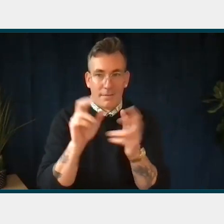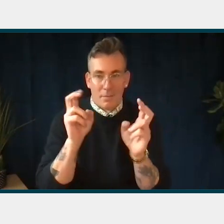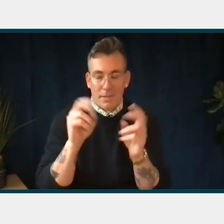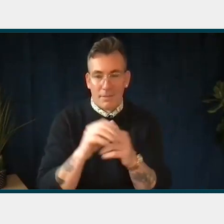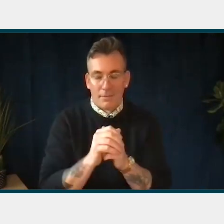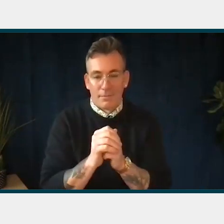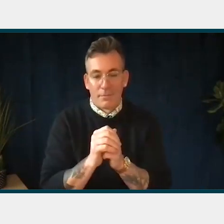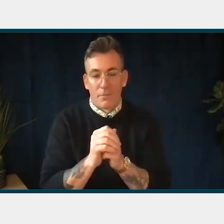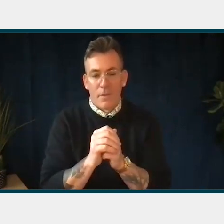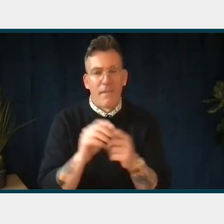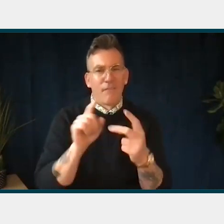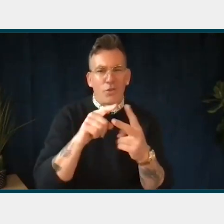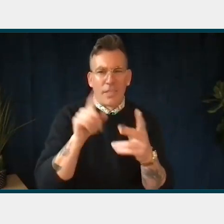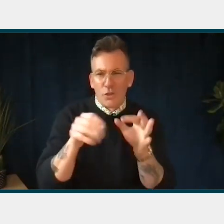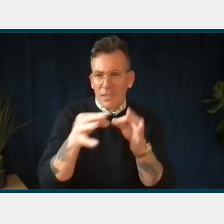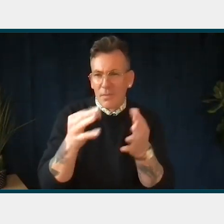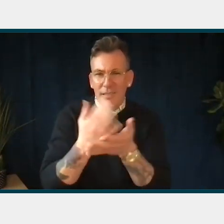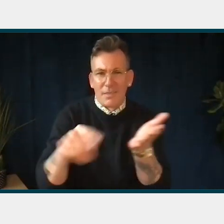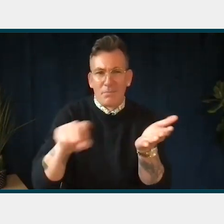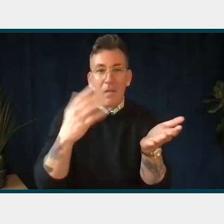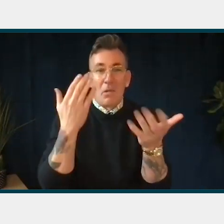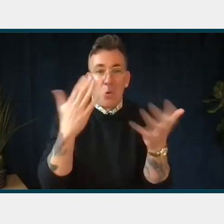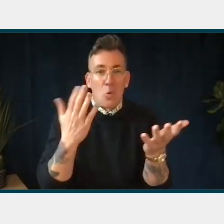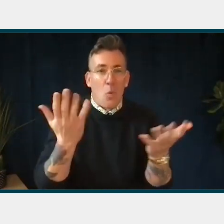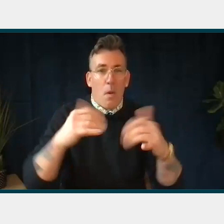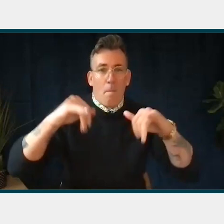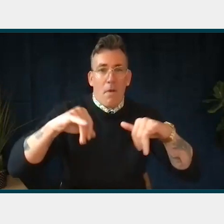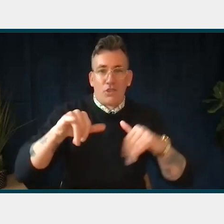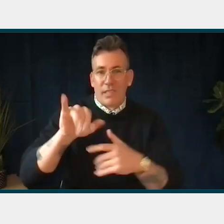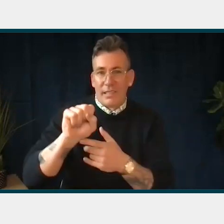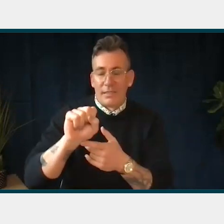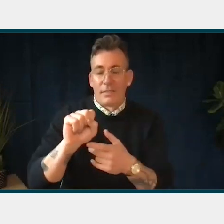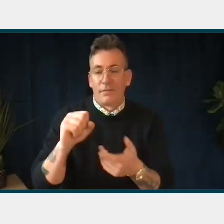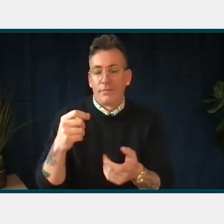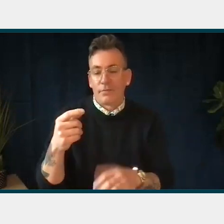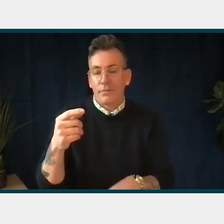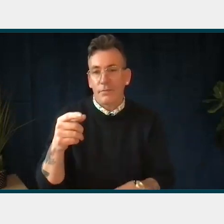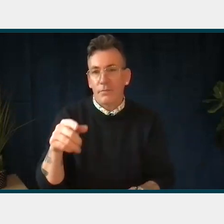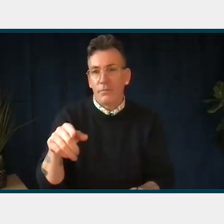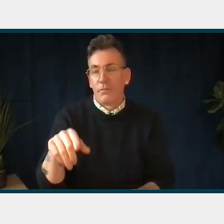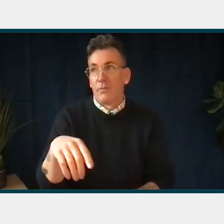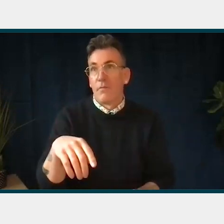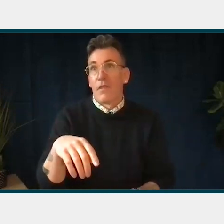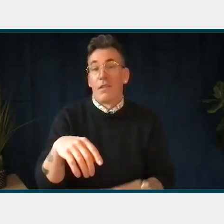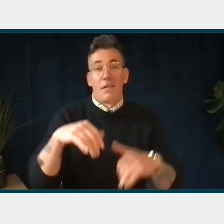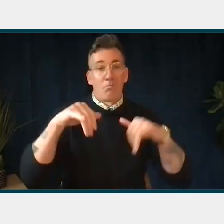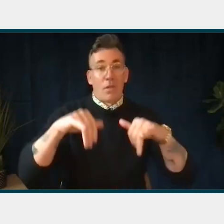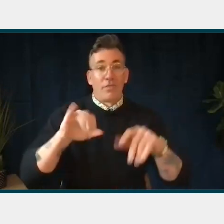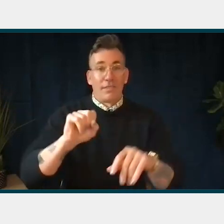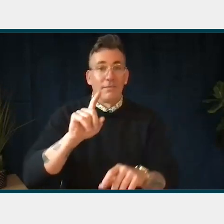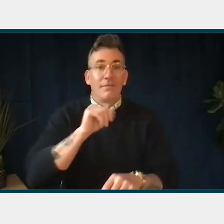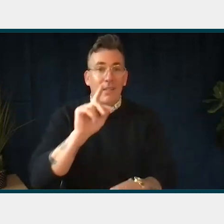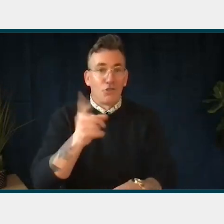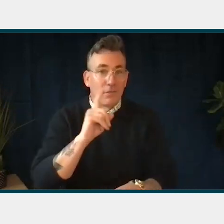So I have two separate thoughts about that topic. So first, I don't know if folks know what Mozzeria